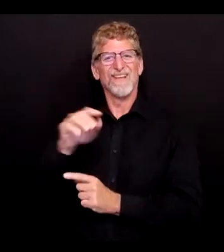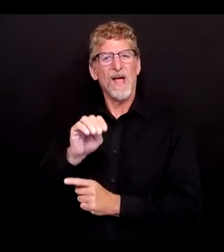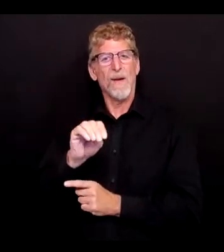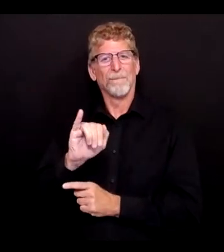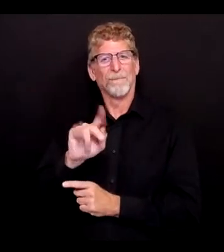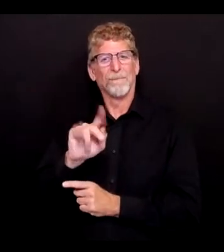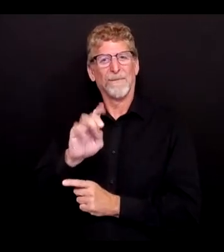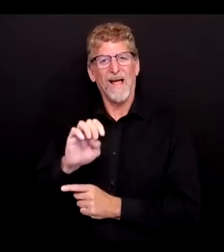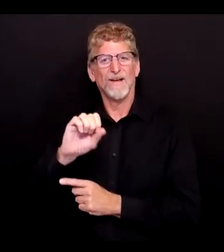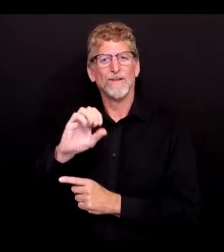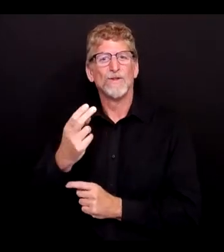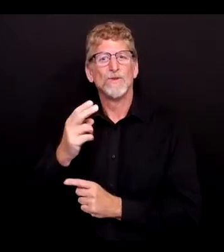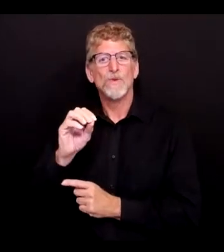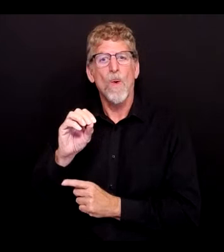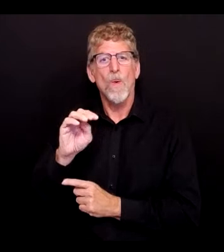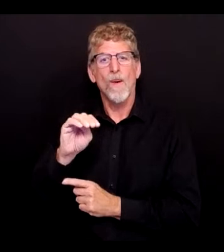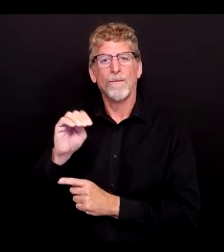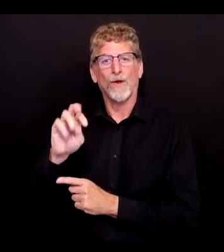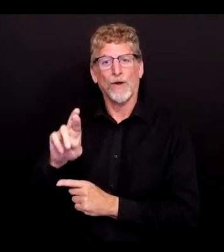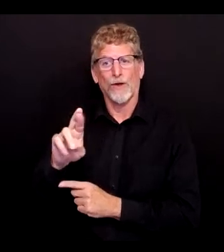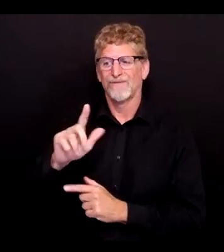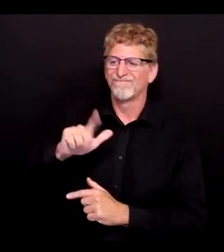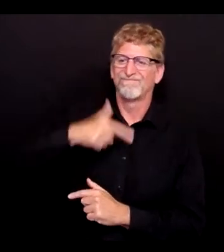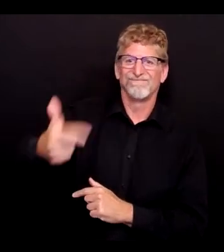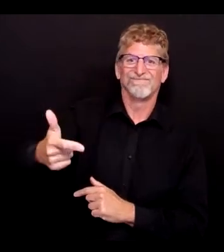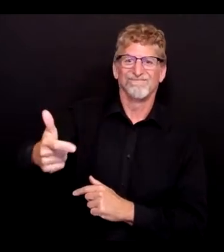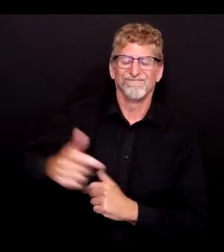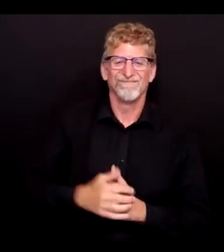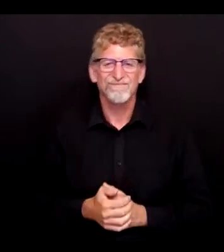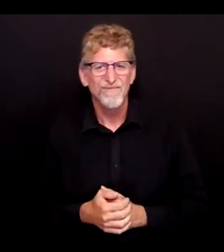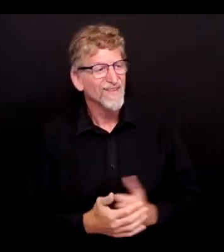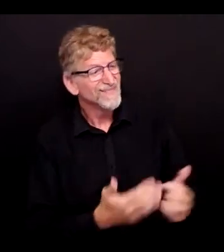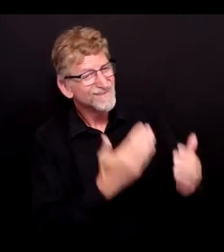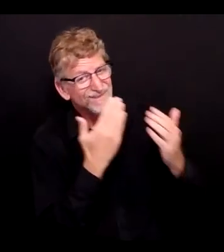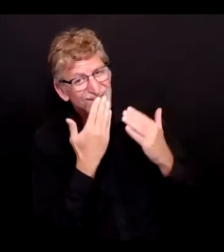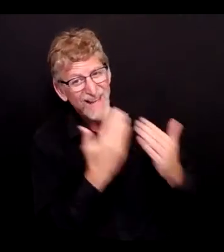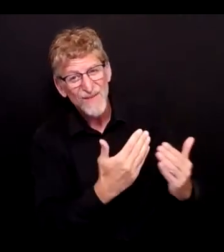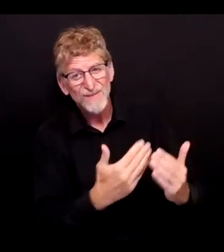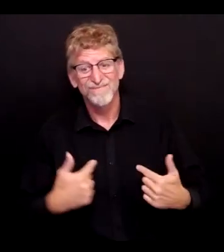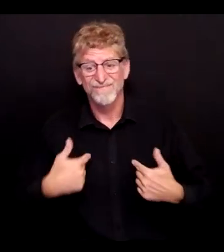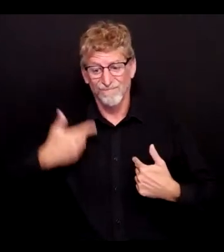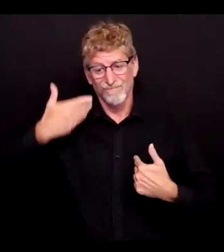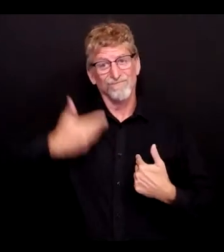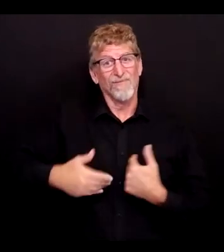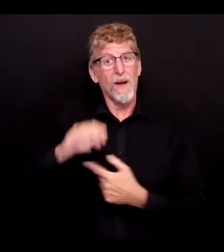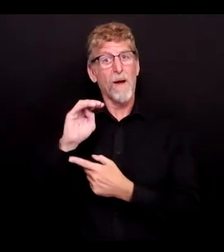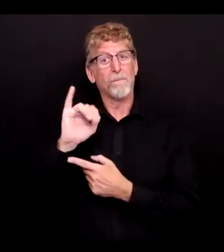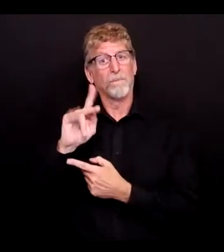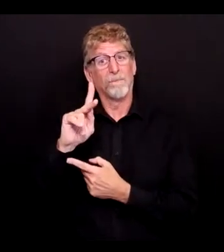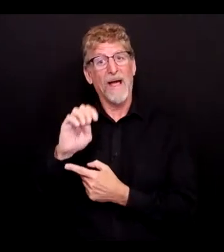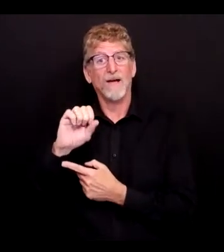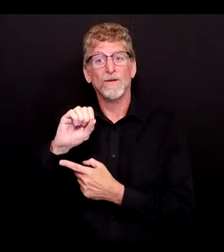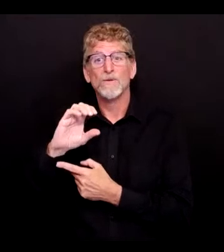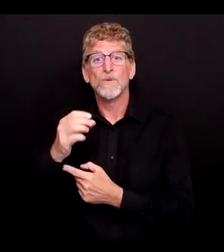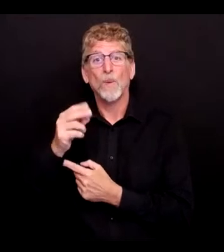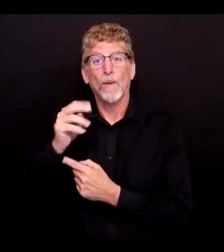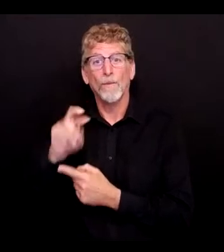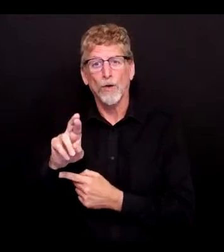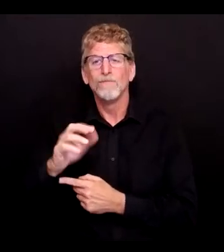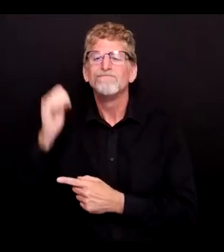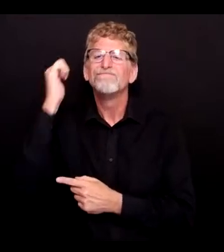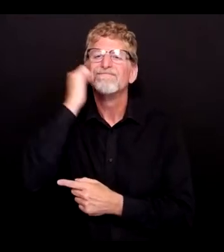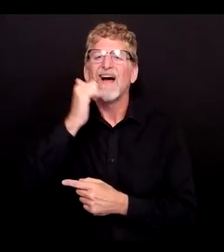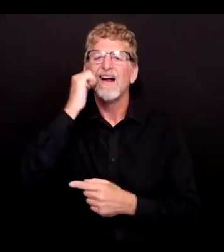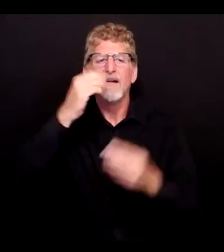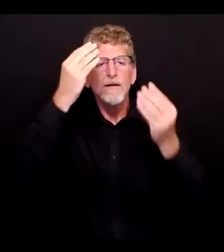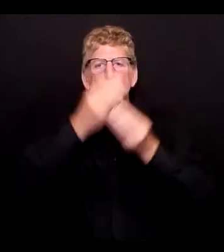yours. Thank you for joining us for the COVID-19 media briefing for April 8th. We'll start today with opening comments from Health Commissioner